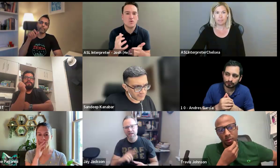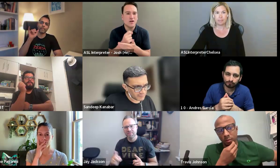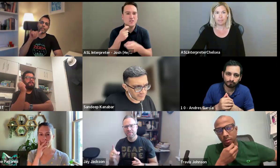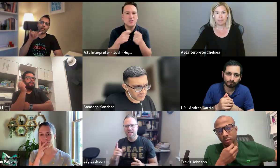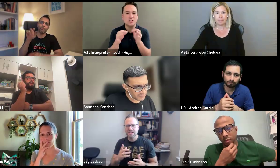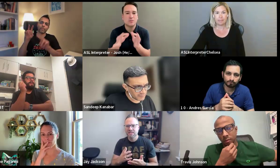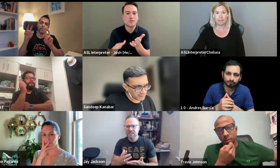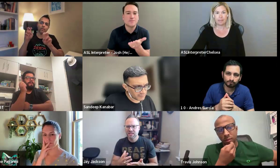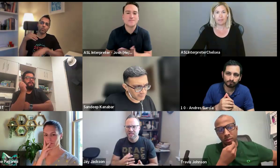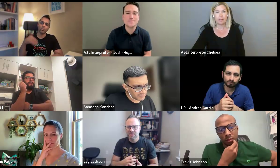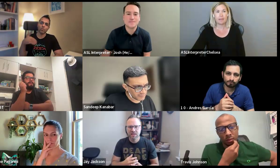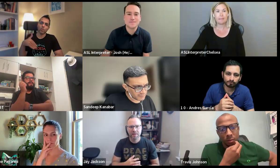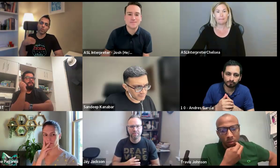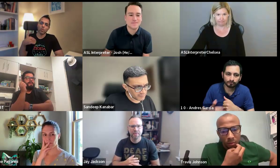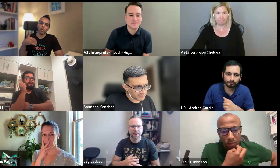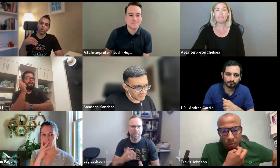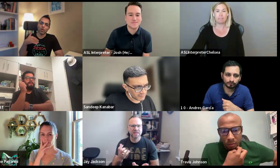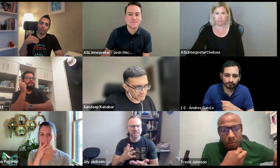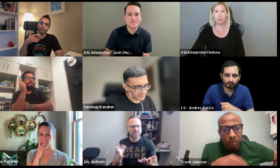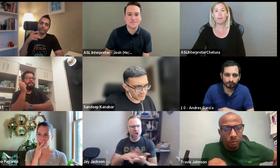We'll go ahead and switch interpreters.